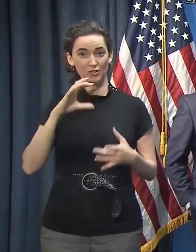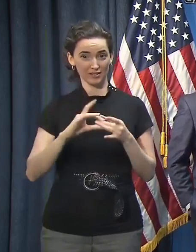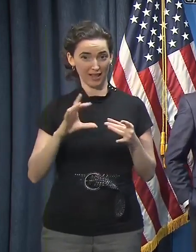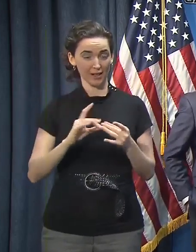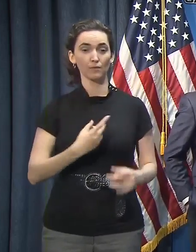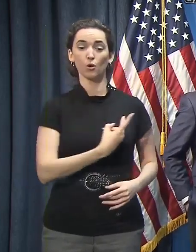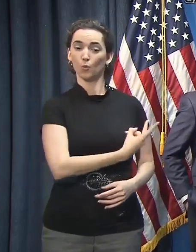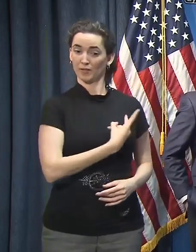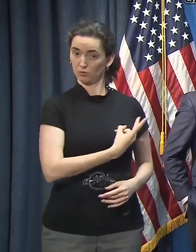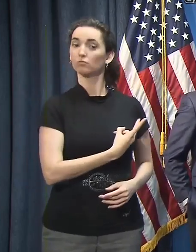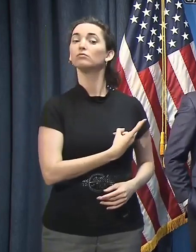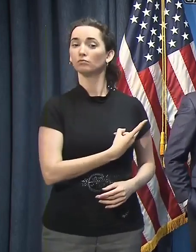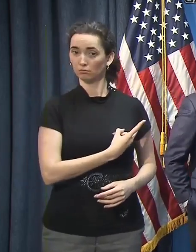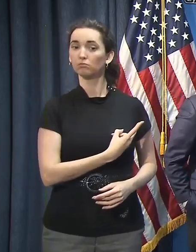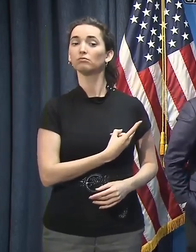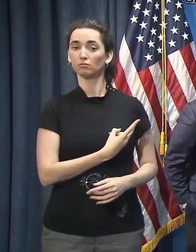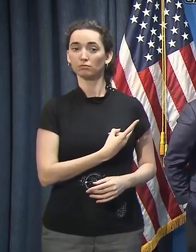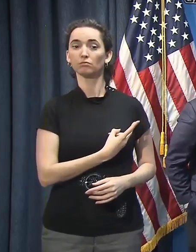and I wear masks